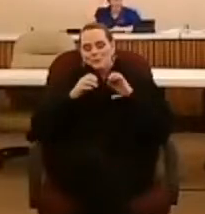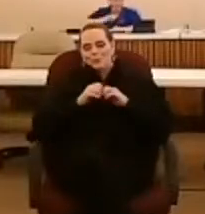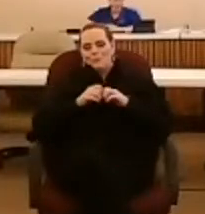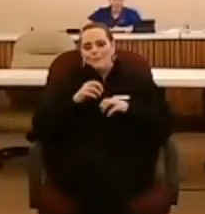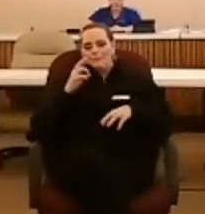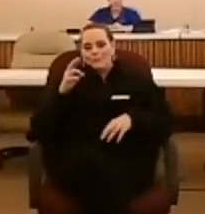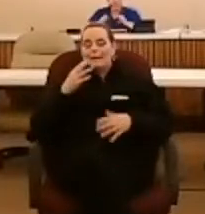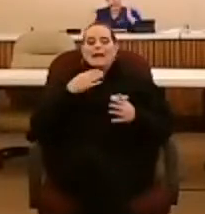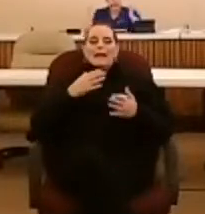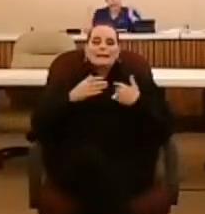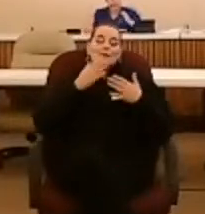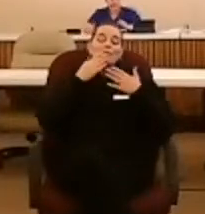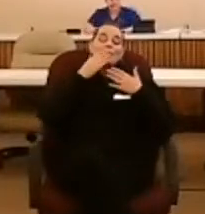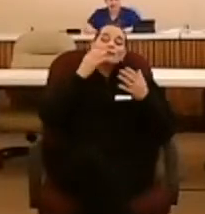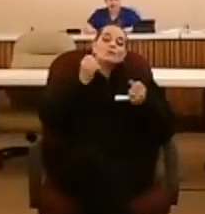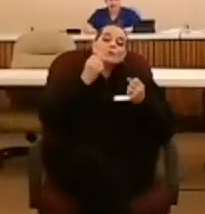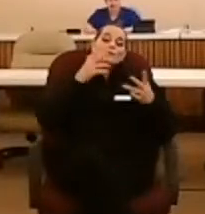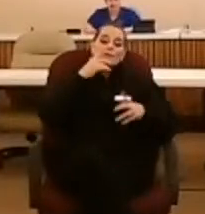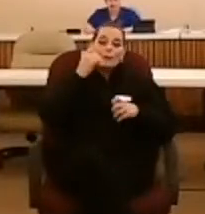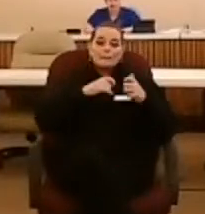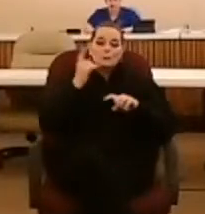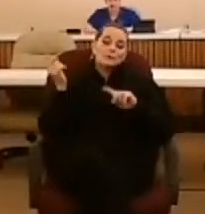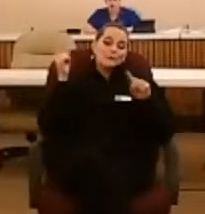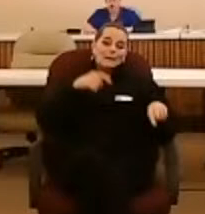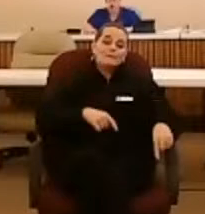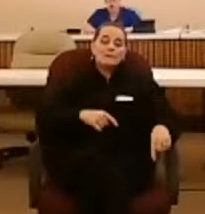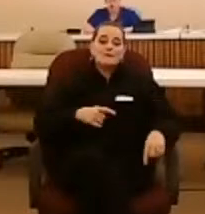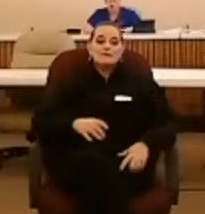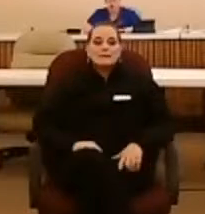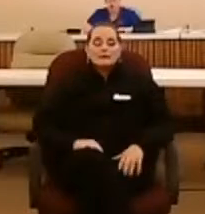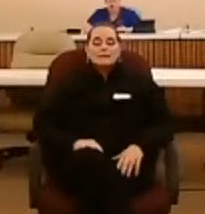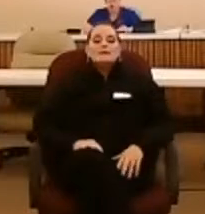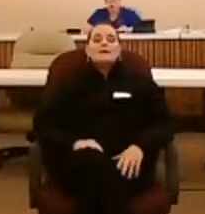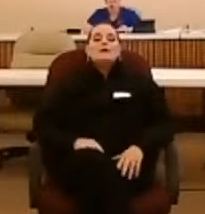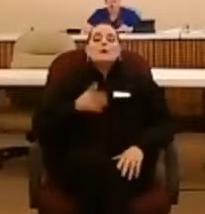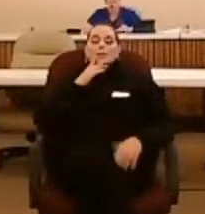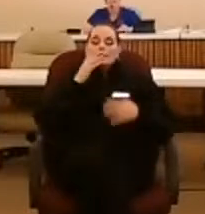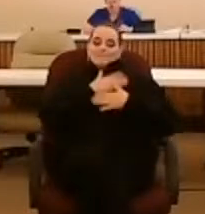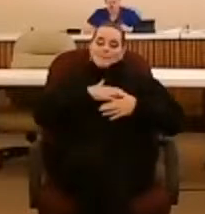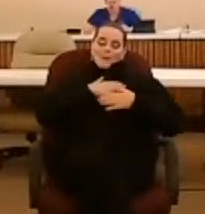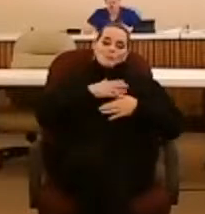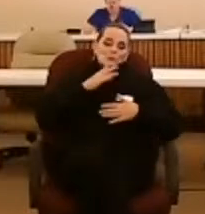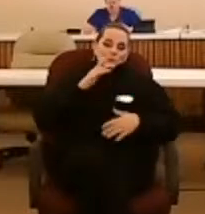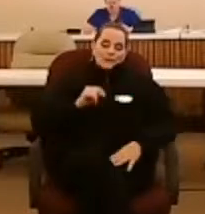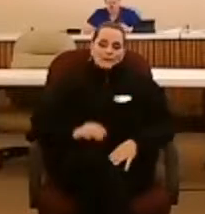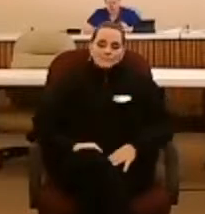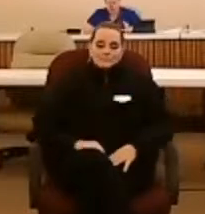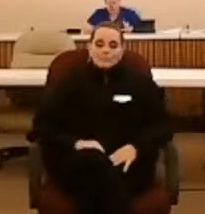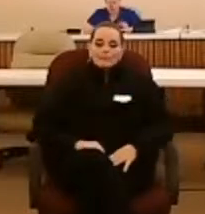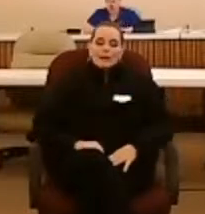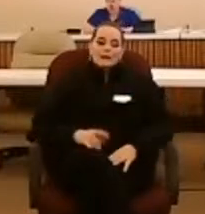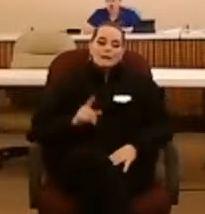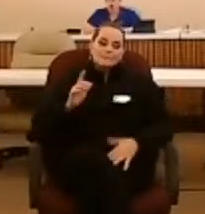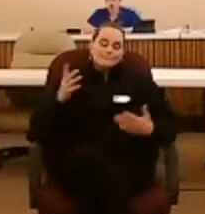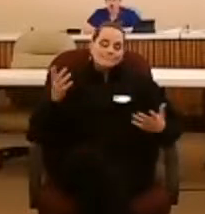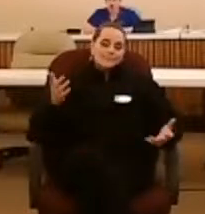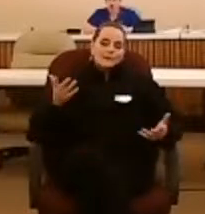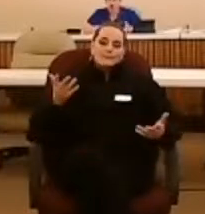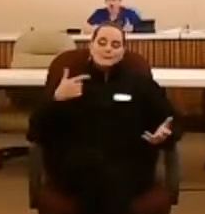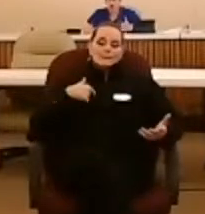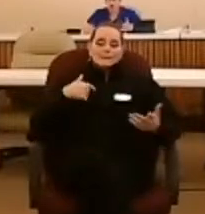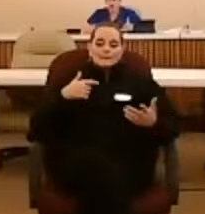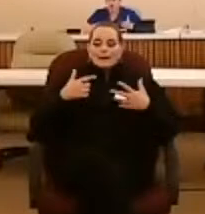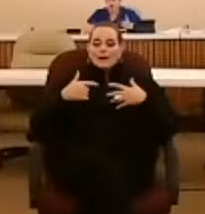So, okay, thank you again for everybody who came in for this. Very much appreciate it. And like I said, I like